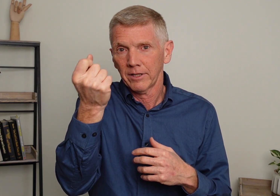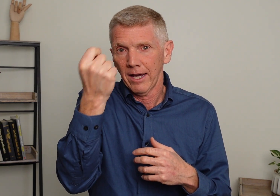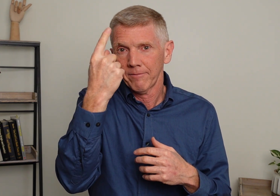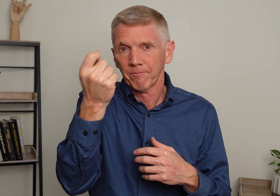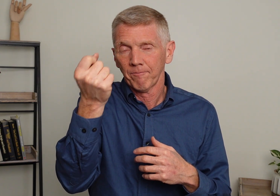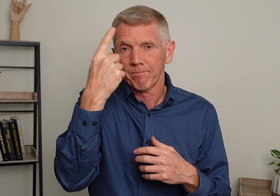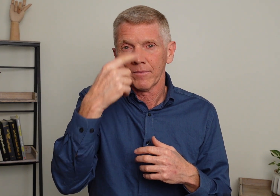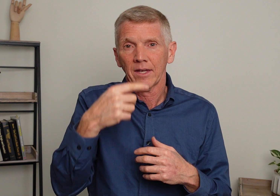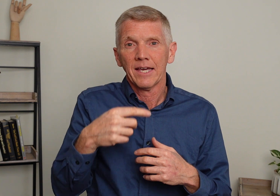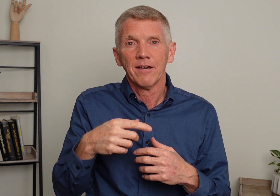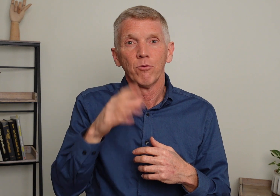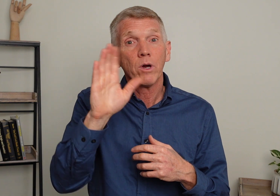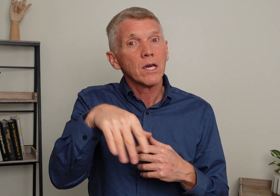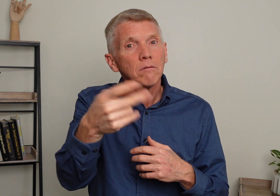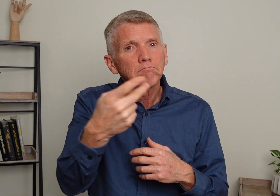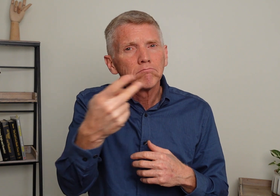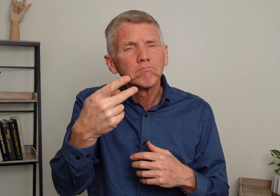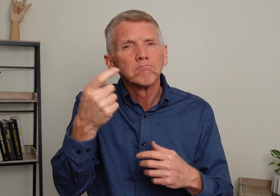Okay? If we,